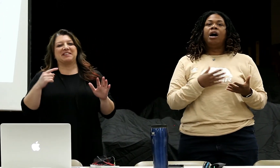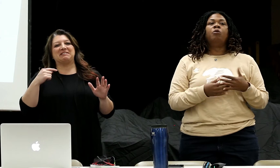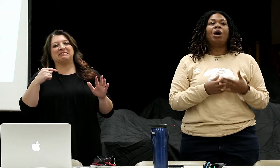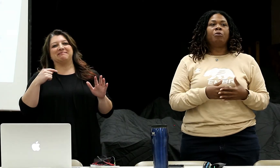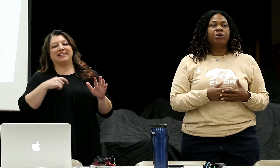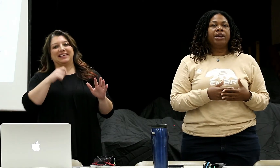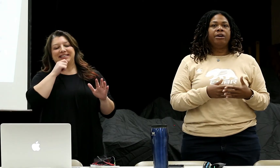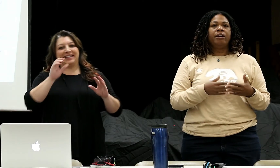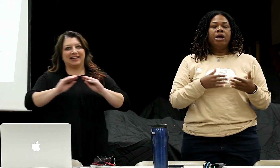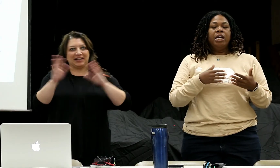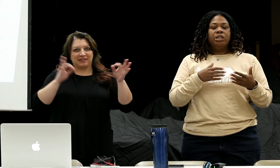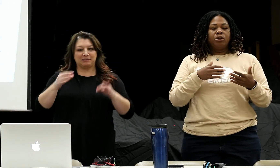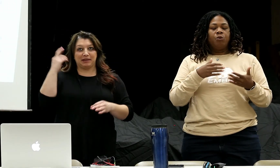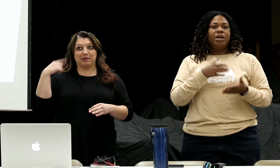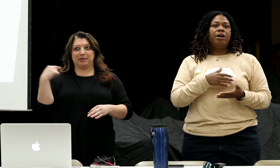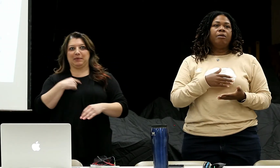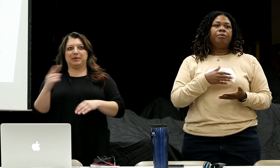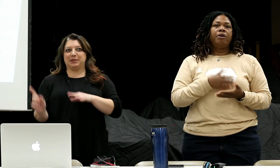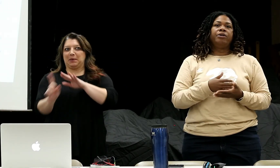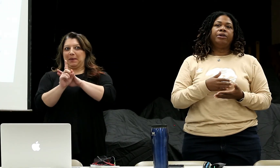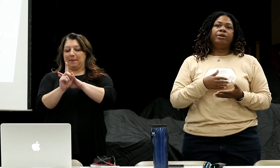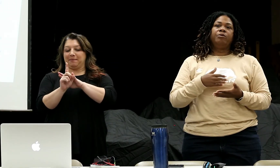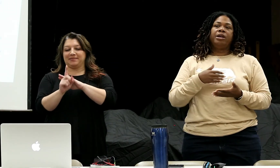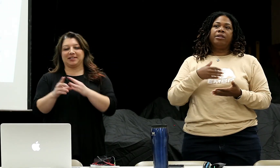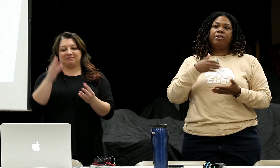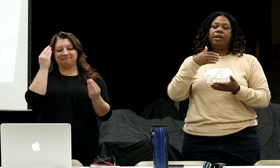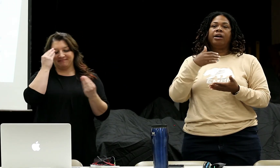referred to it with a different acronym, but